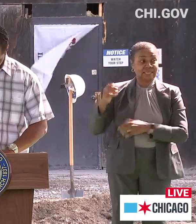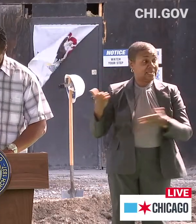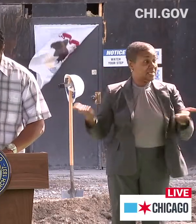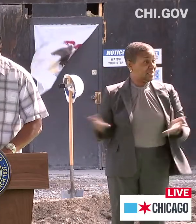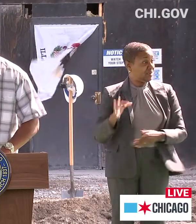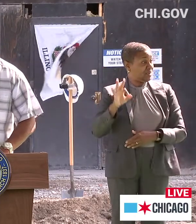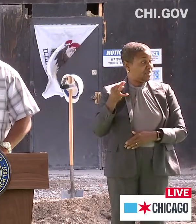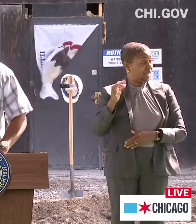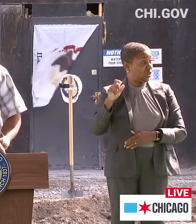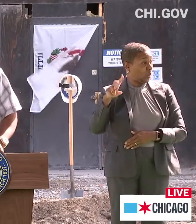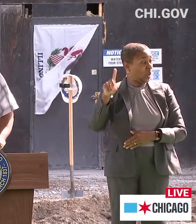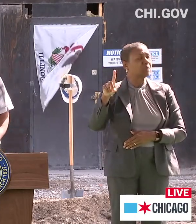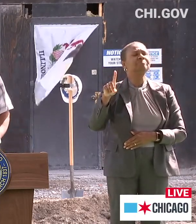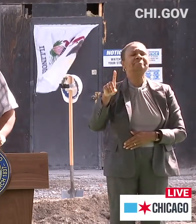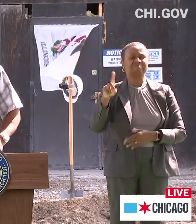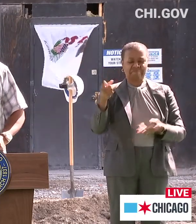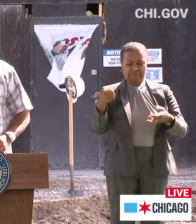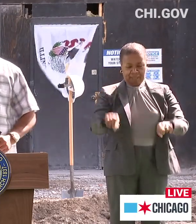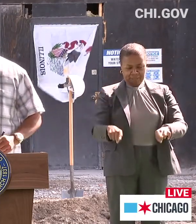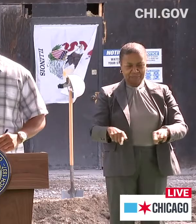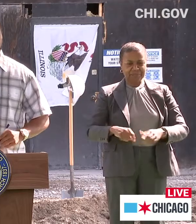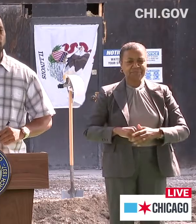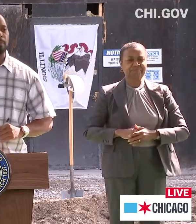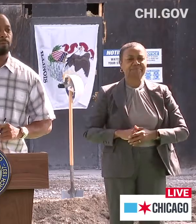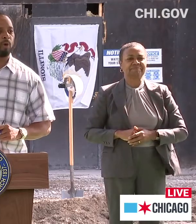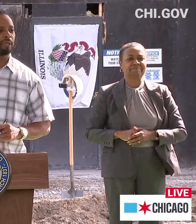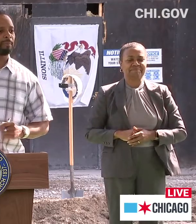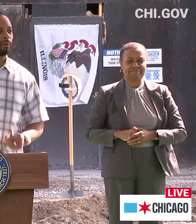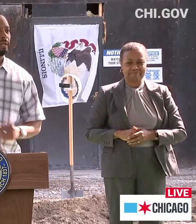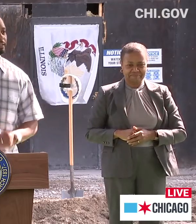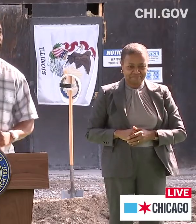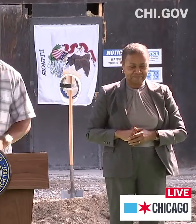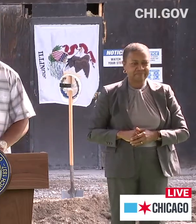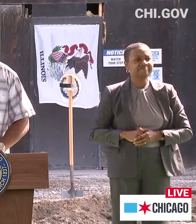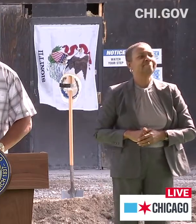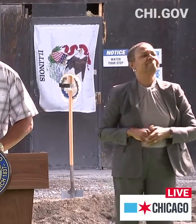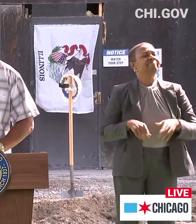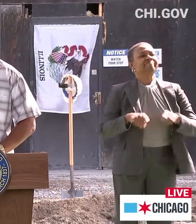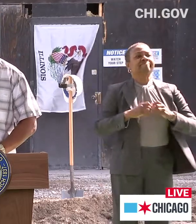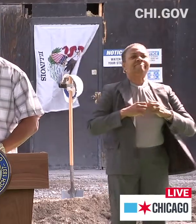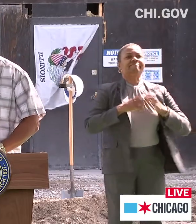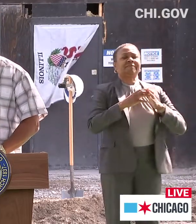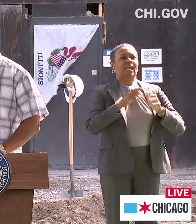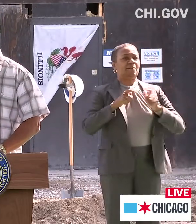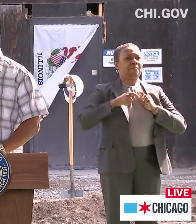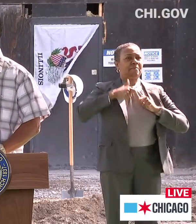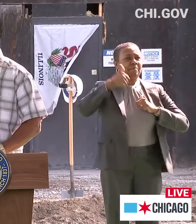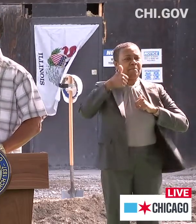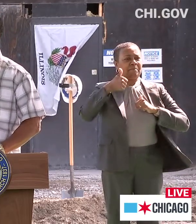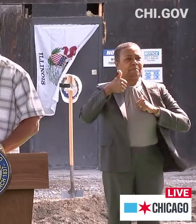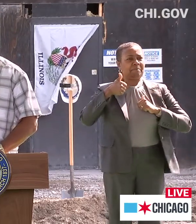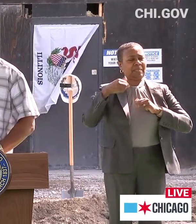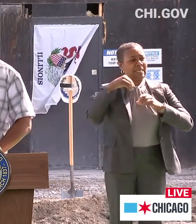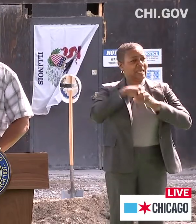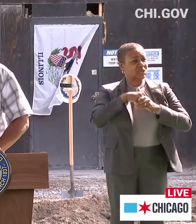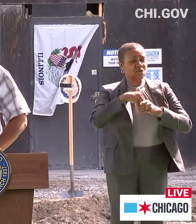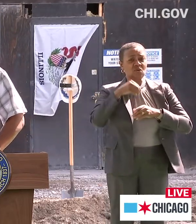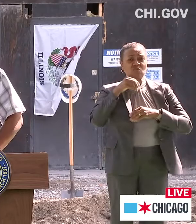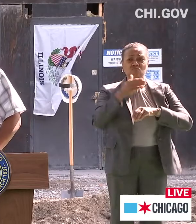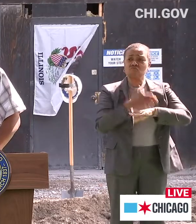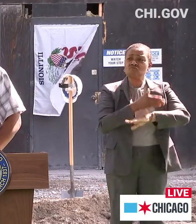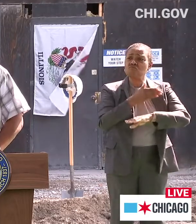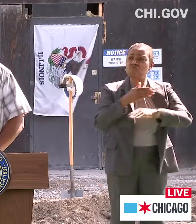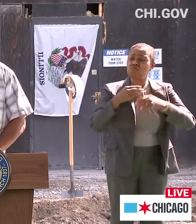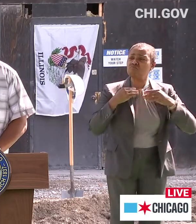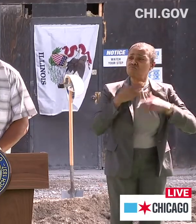Ward. And then we built the Pullman Community Center, the largest indoor recreational facility